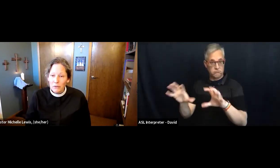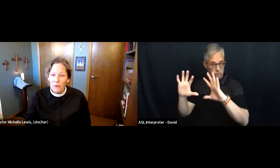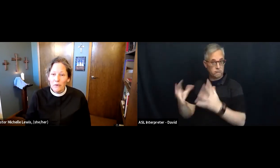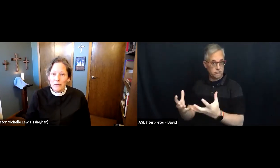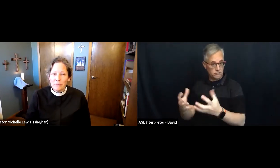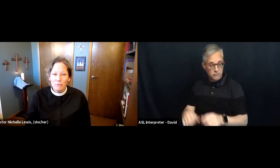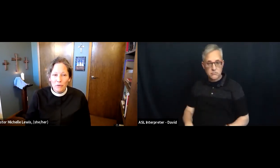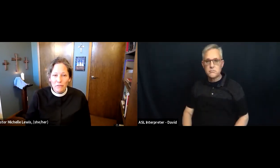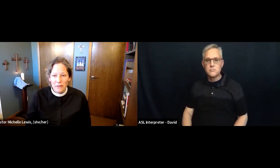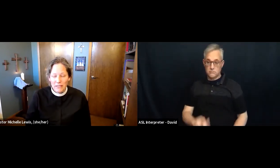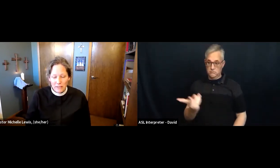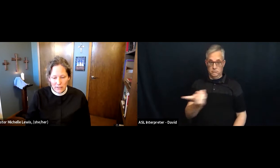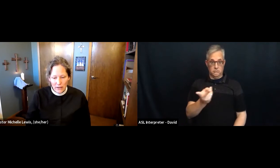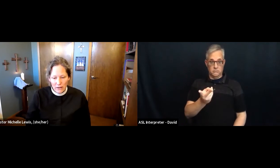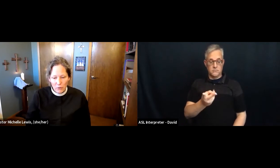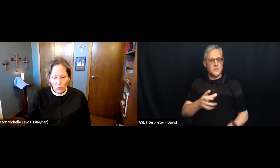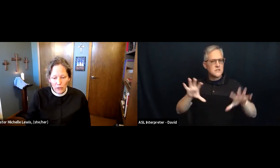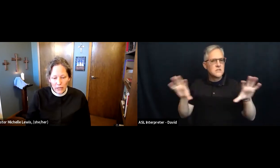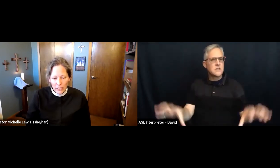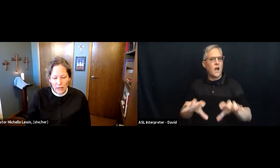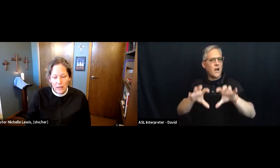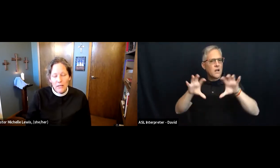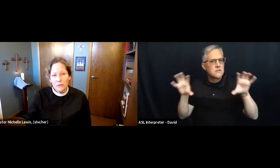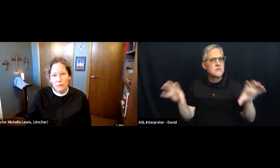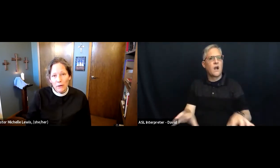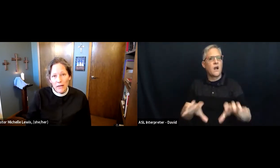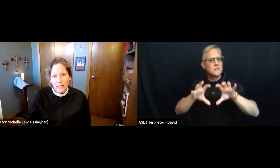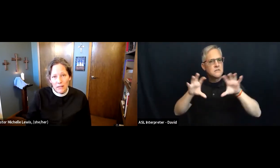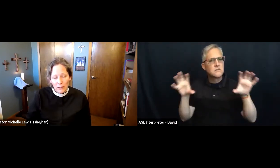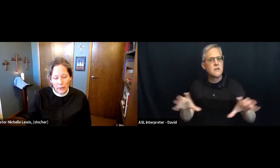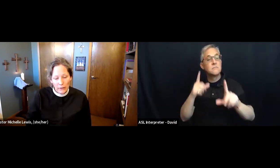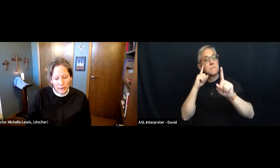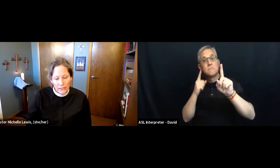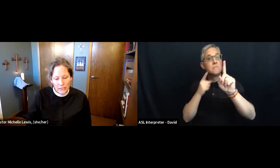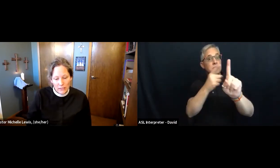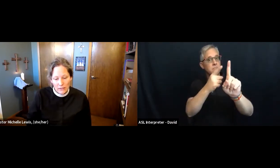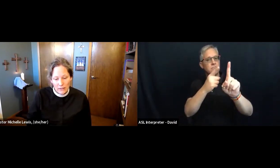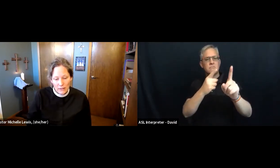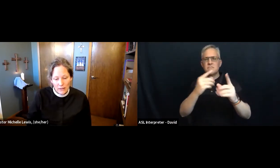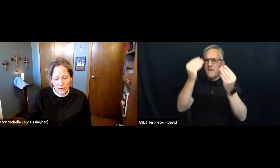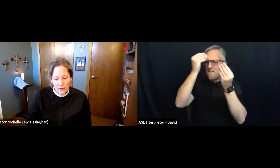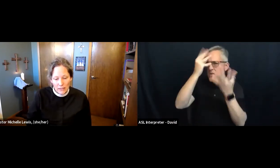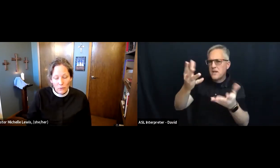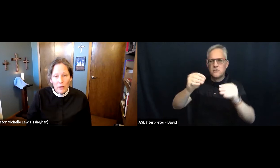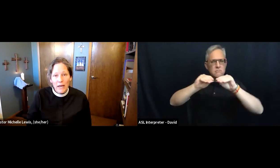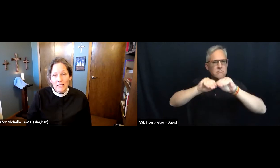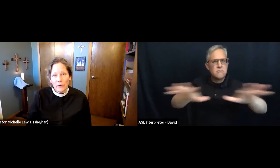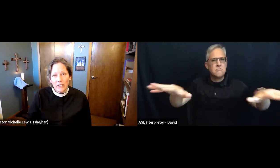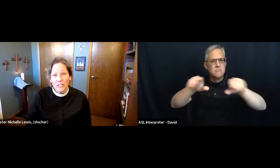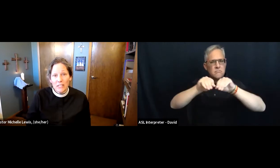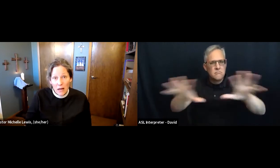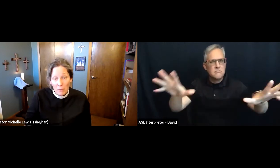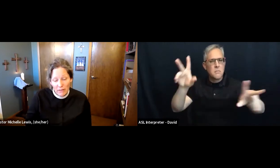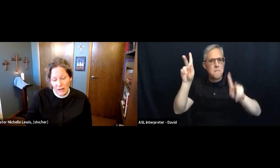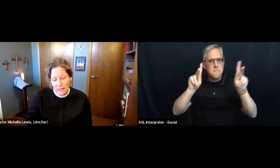Both of those movements have been working to raise our awareness to the ways in